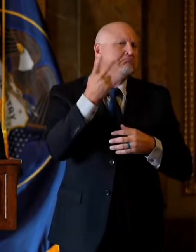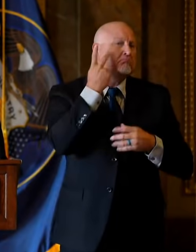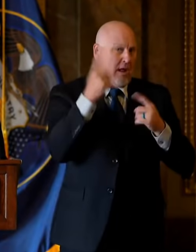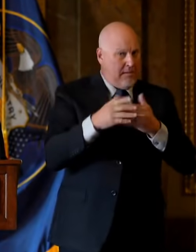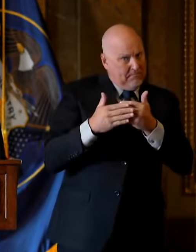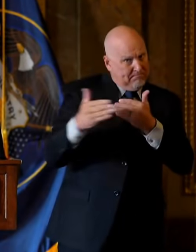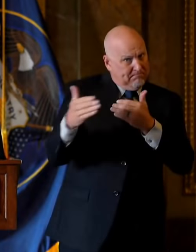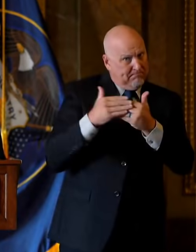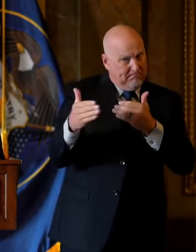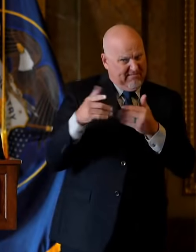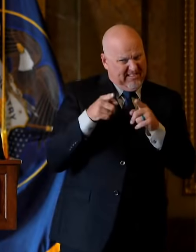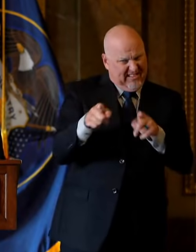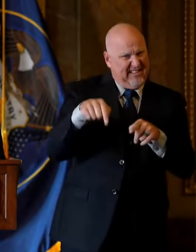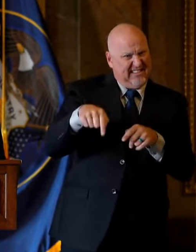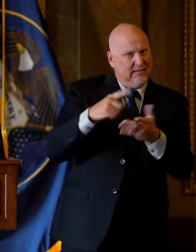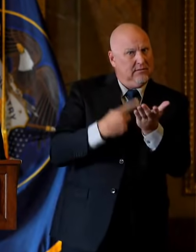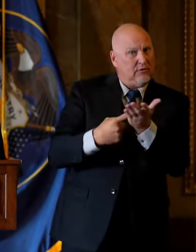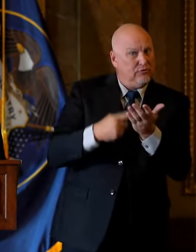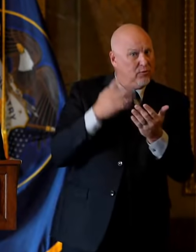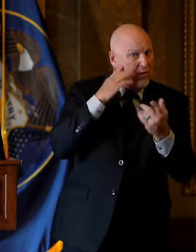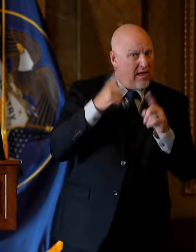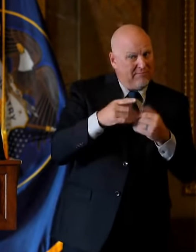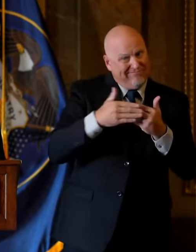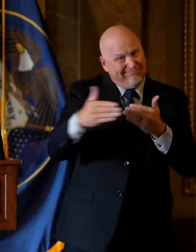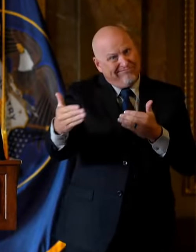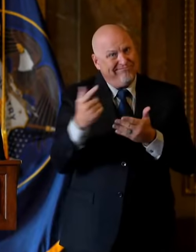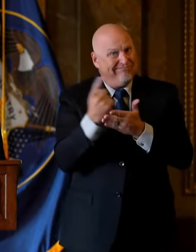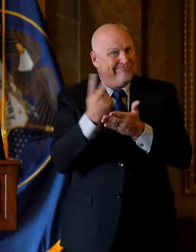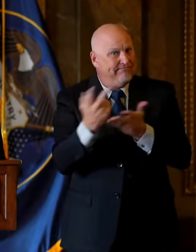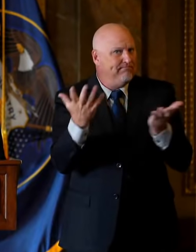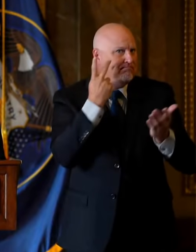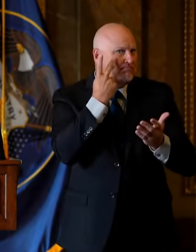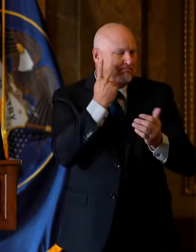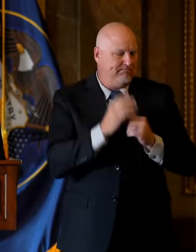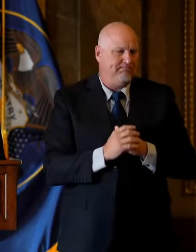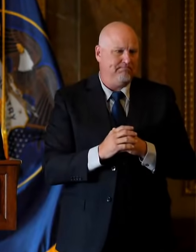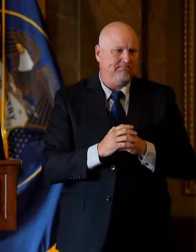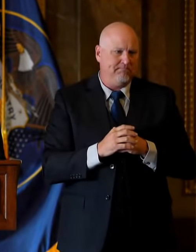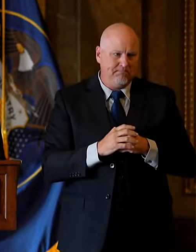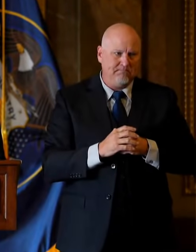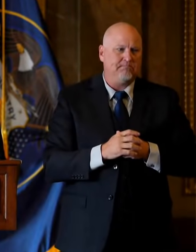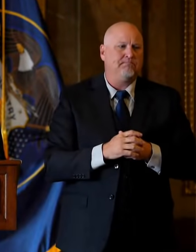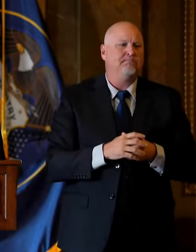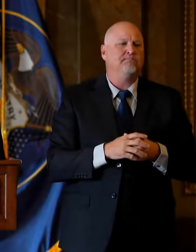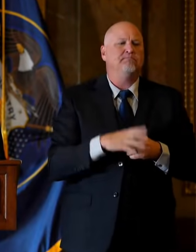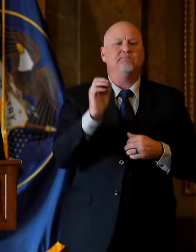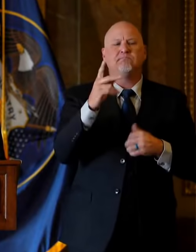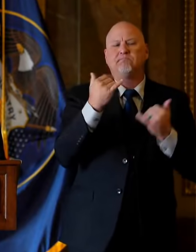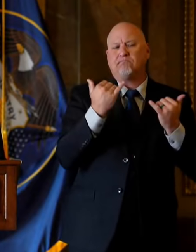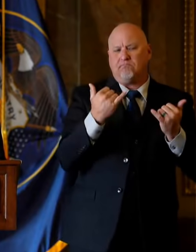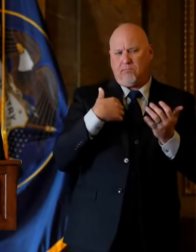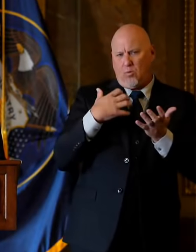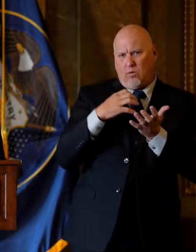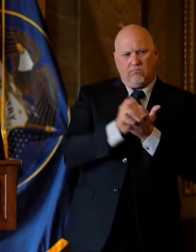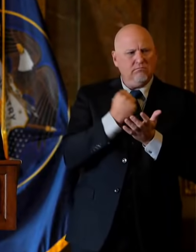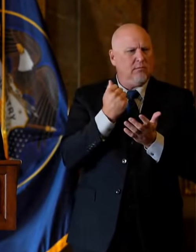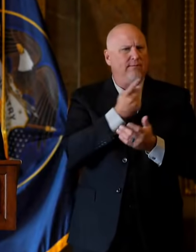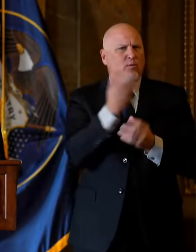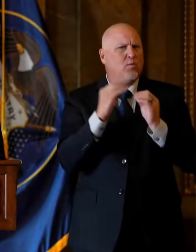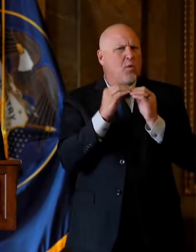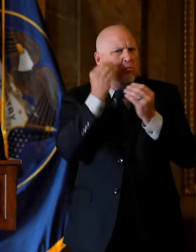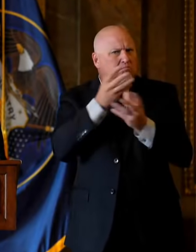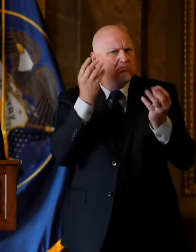discussions. So just some more things that we want you to be able to know. By the way, we will also be